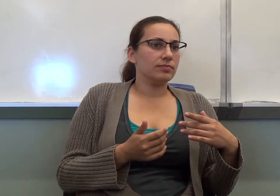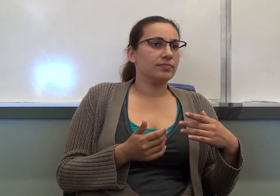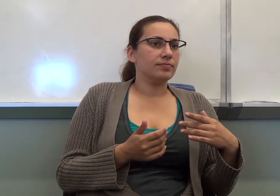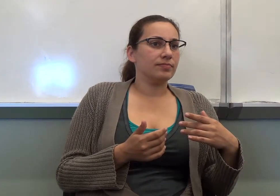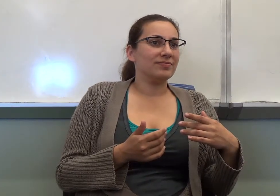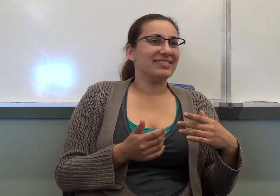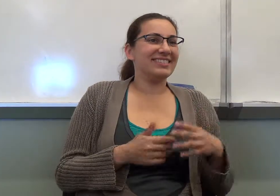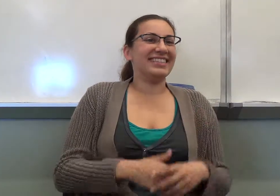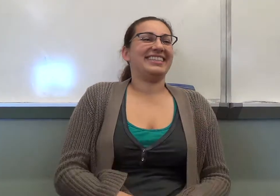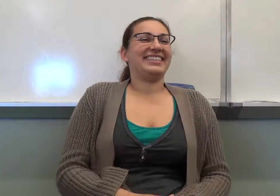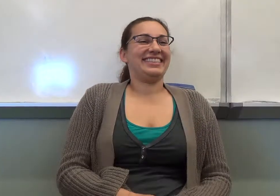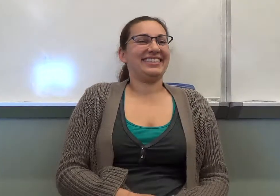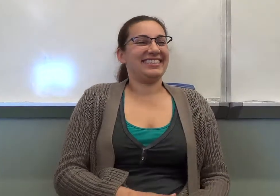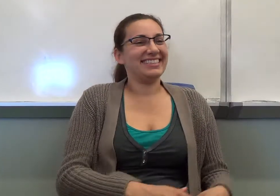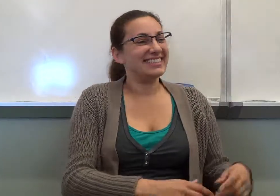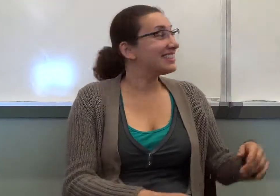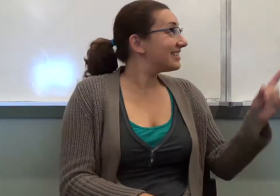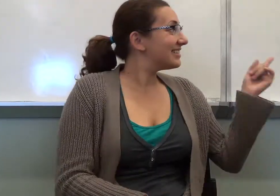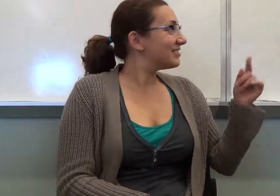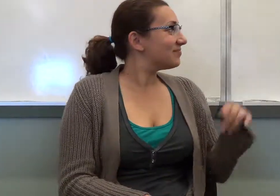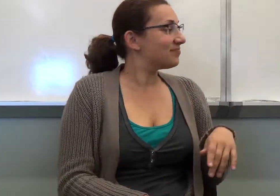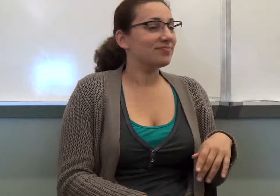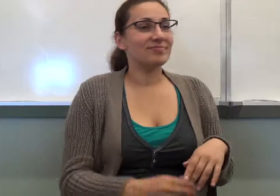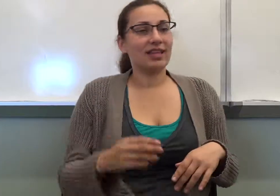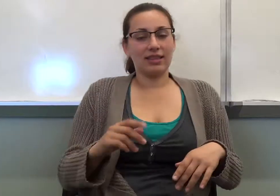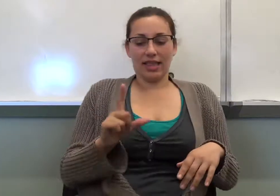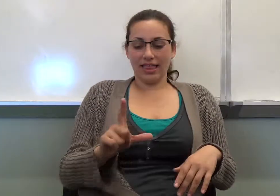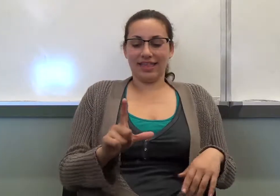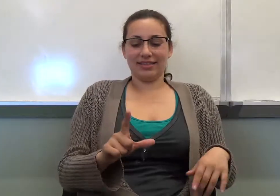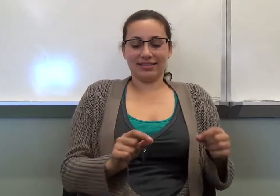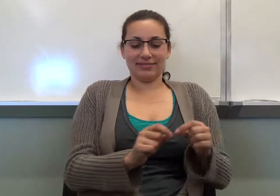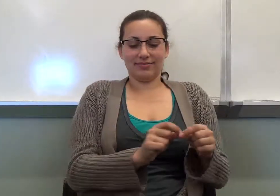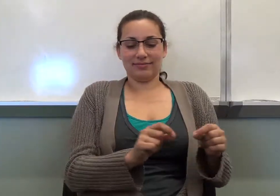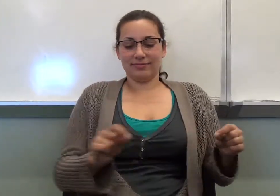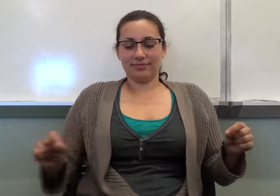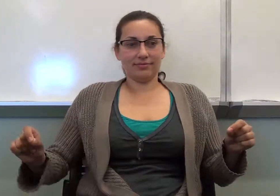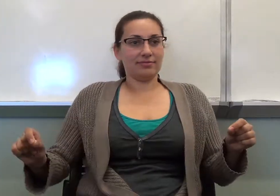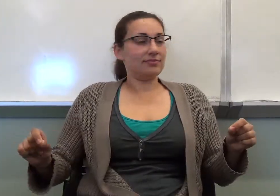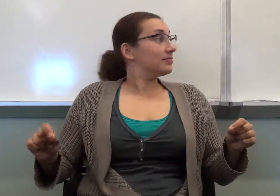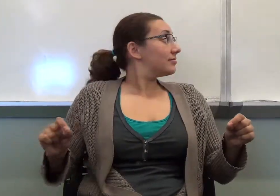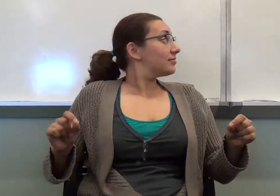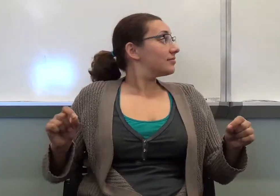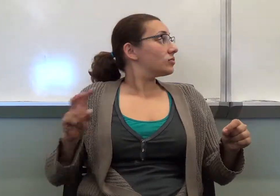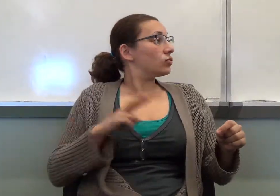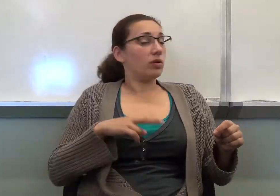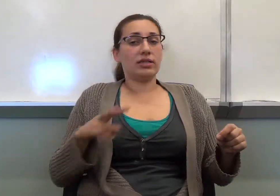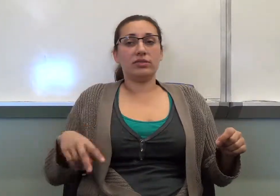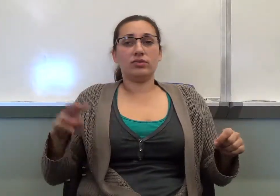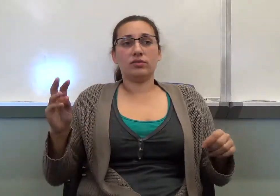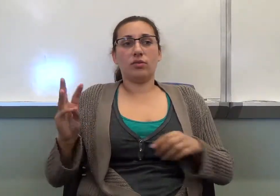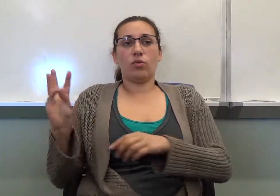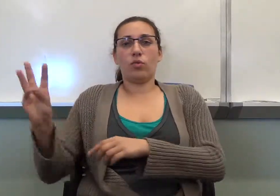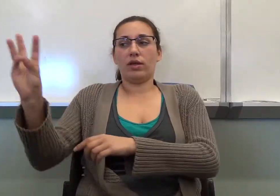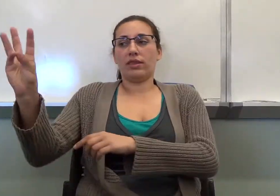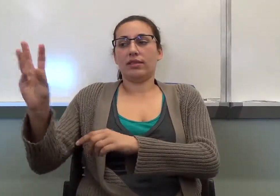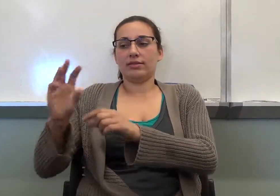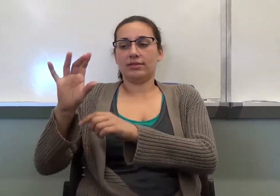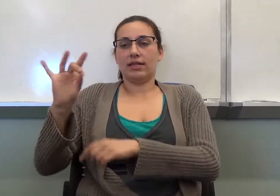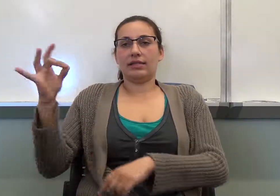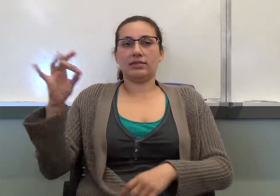so here's the L, and the width is the smaller one, that's the 18. So it's 22 times 18. We'll figure that